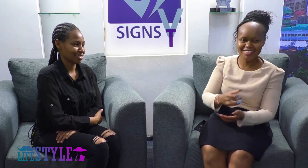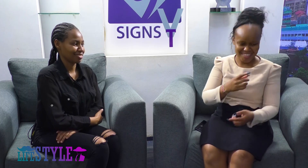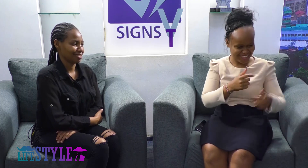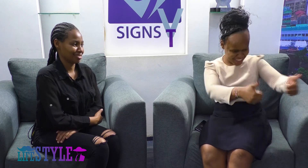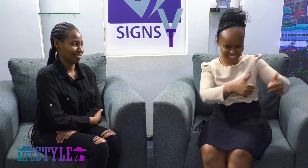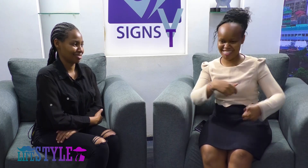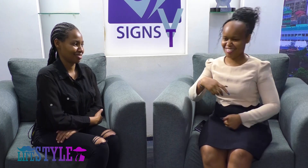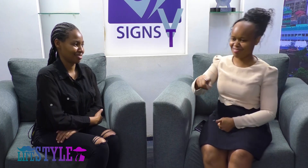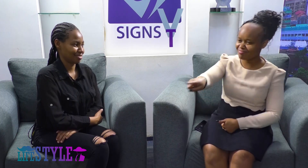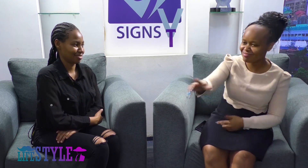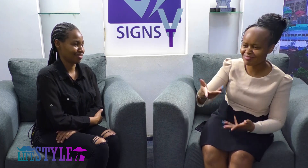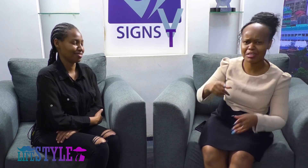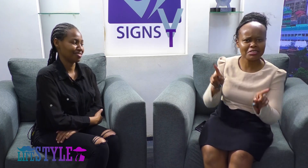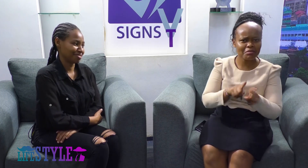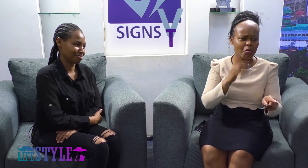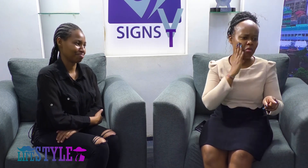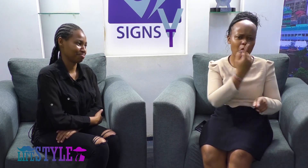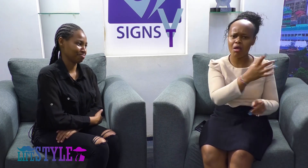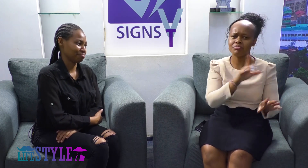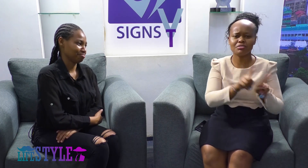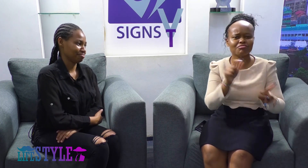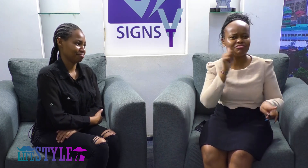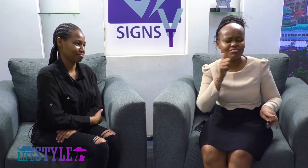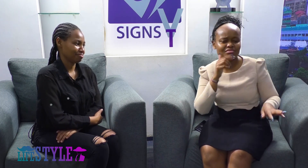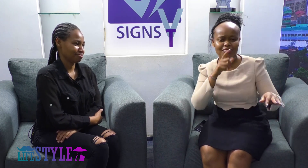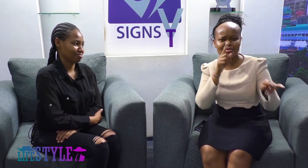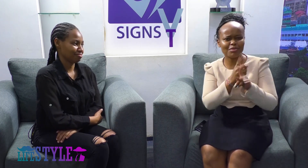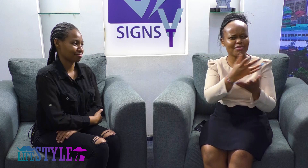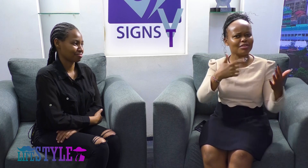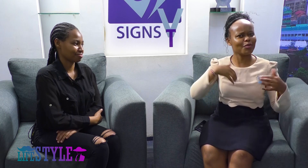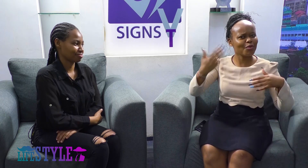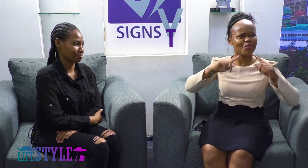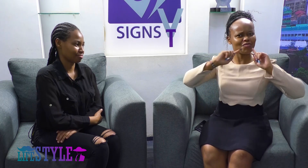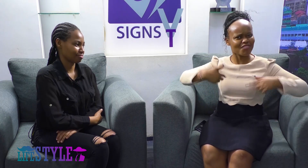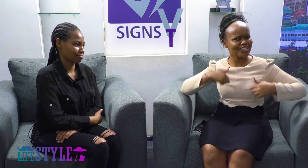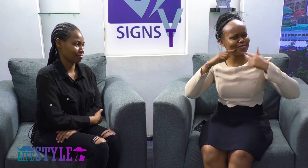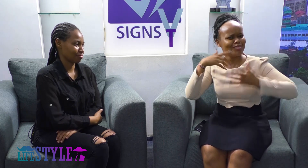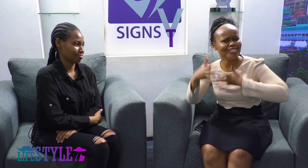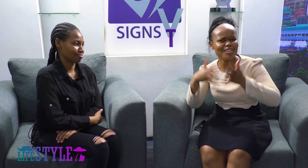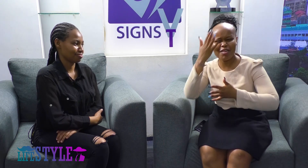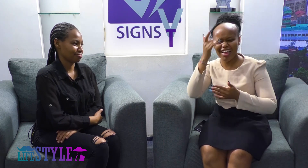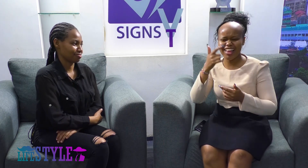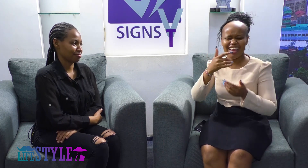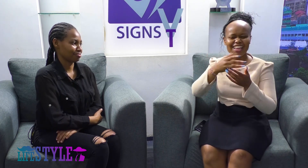So she used to take maybe, for example, a cup, then she shows it to me, then she signs it to me. So, and for me, I